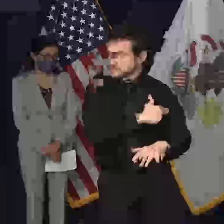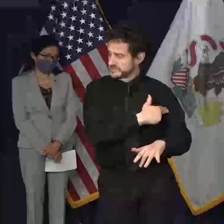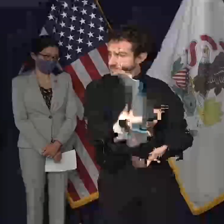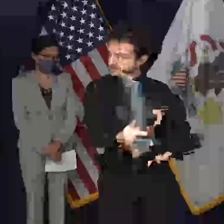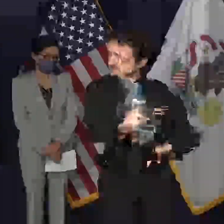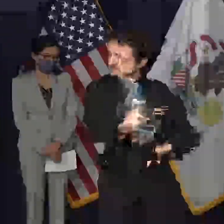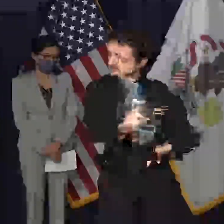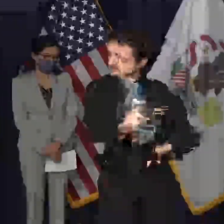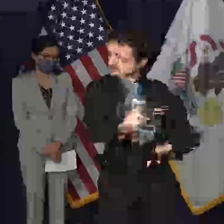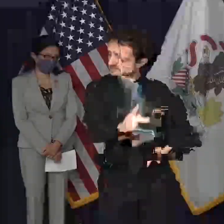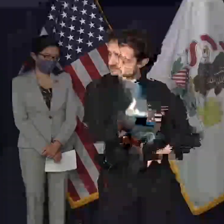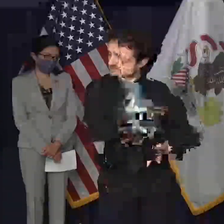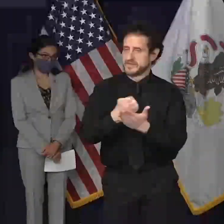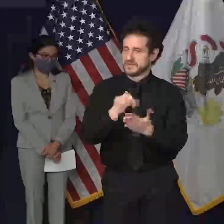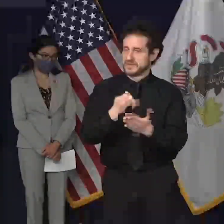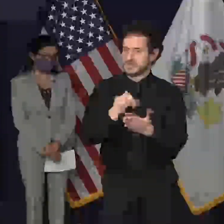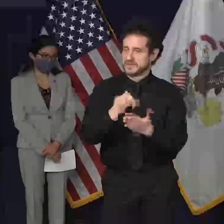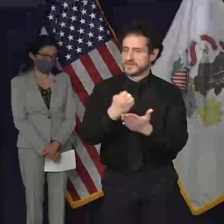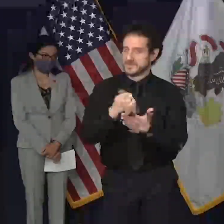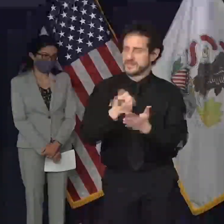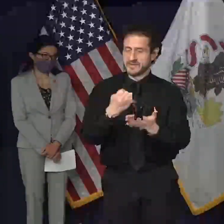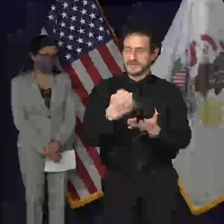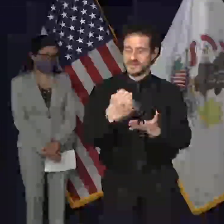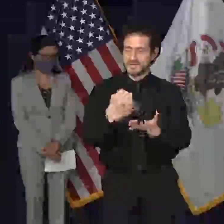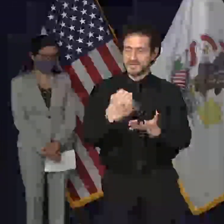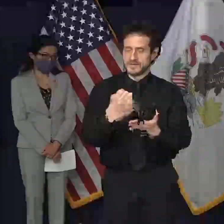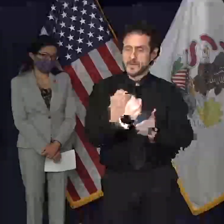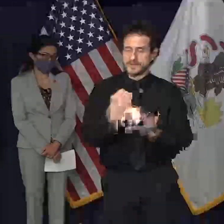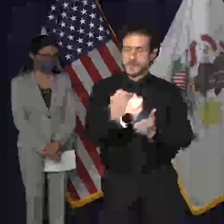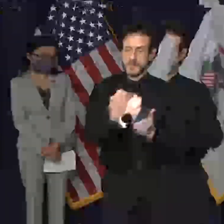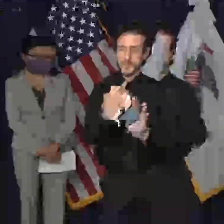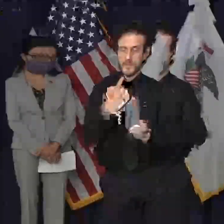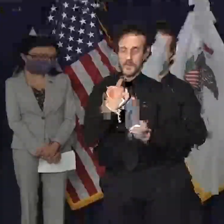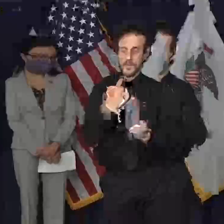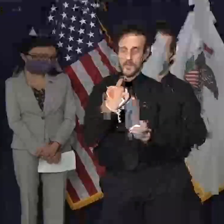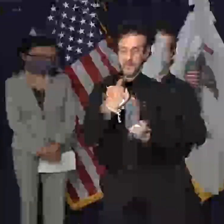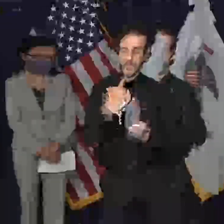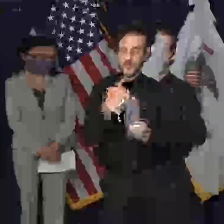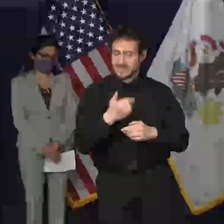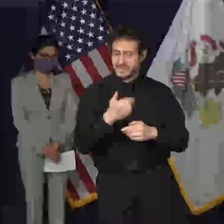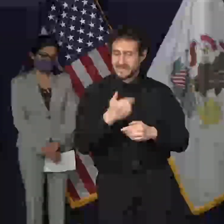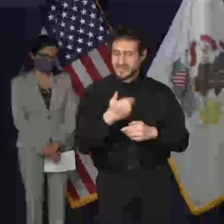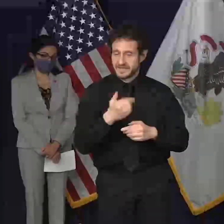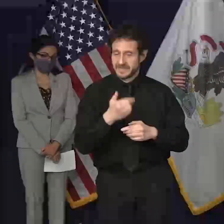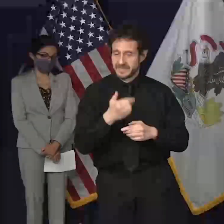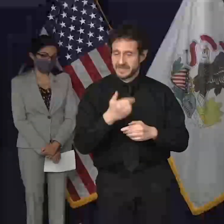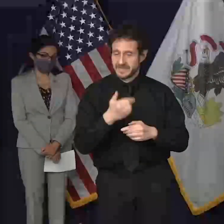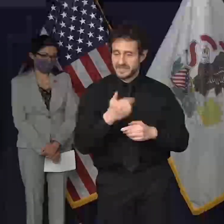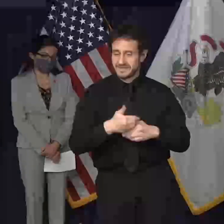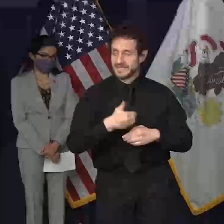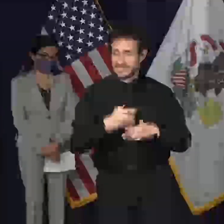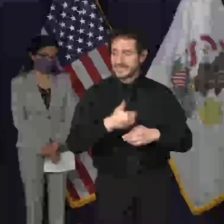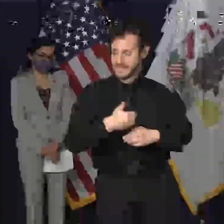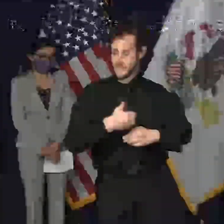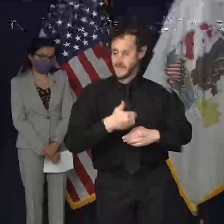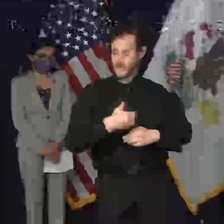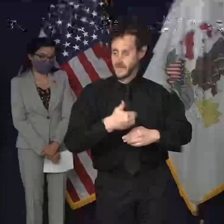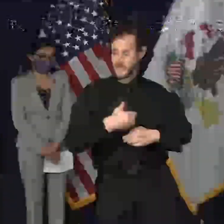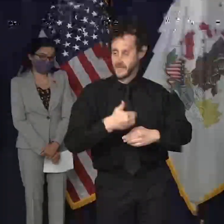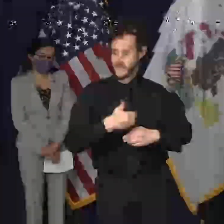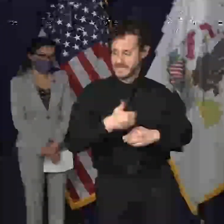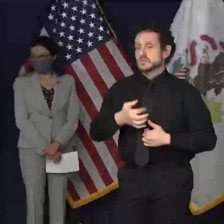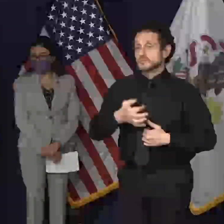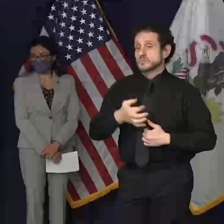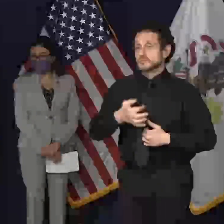saw, you know, it is written into stage four, phase four, which is just the next phase right after this phase three that might come